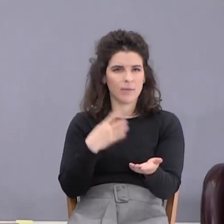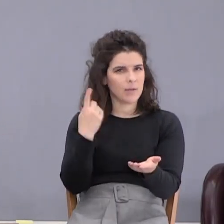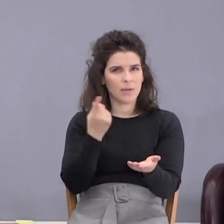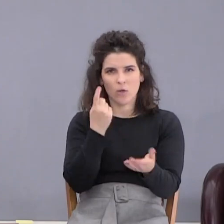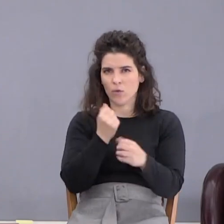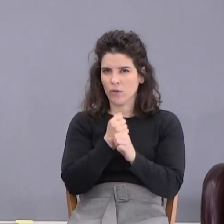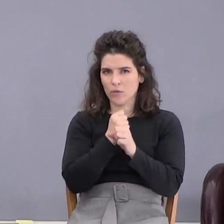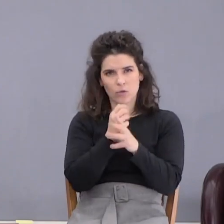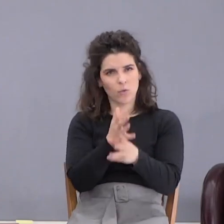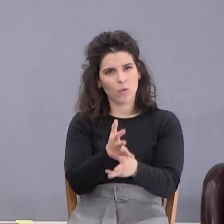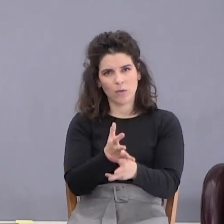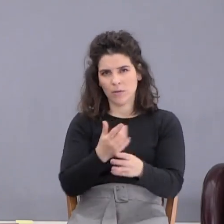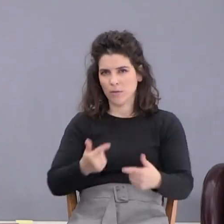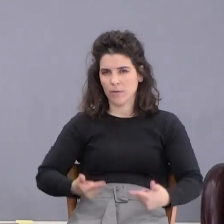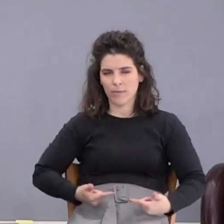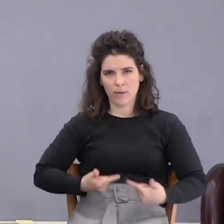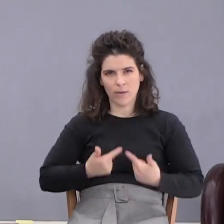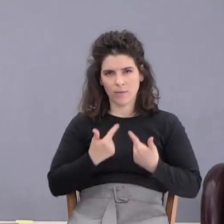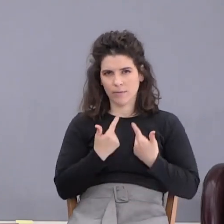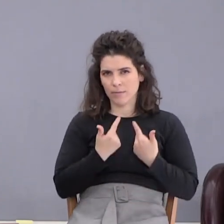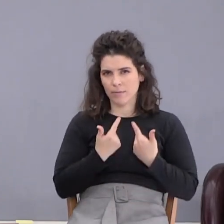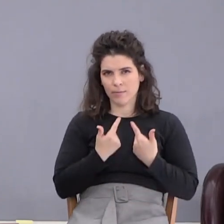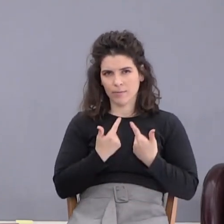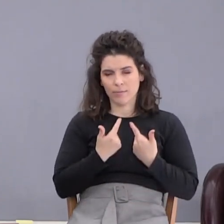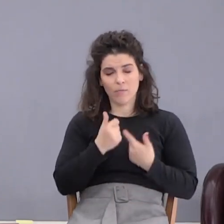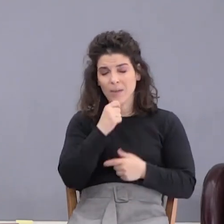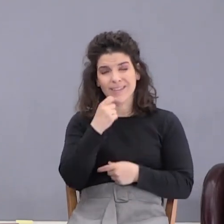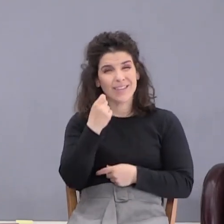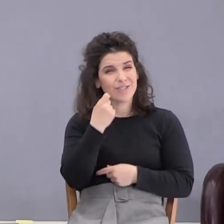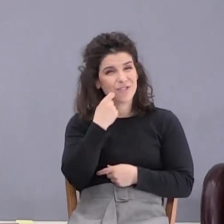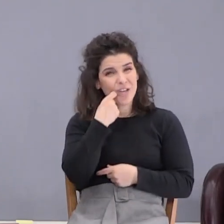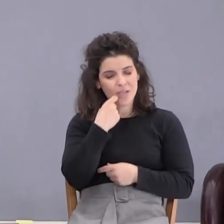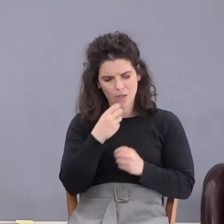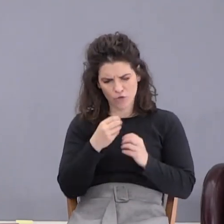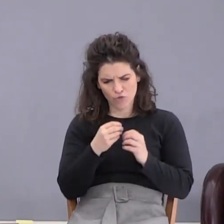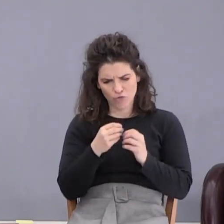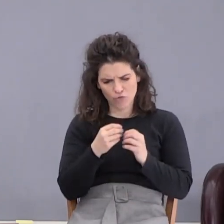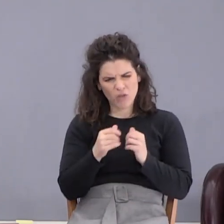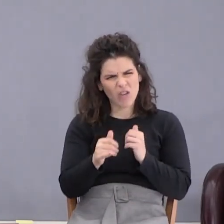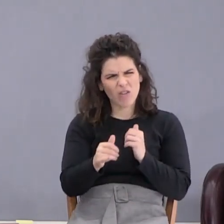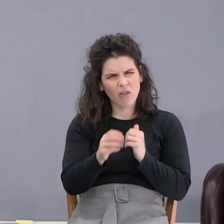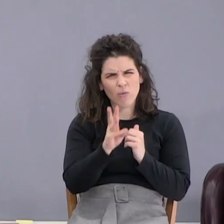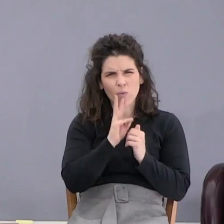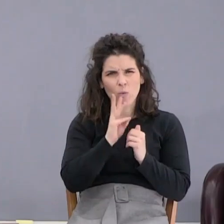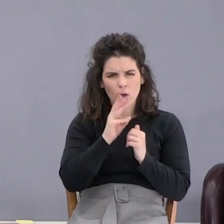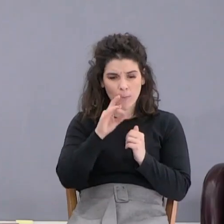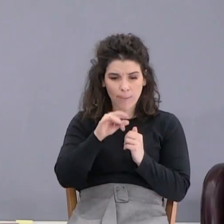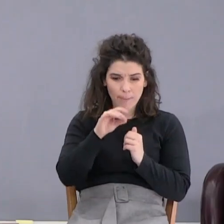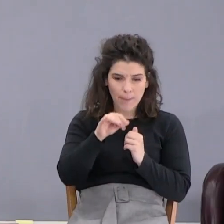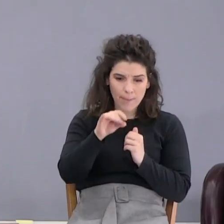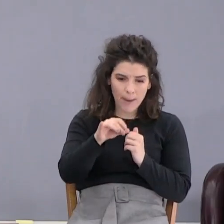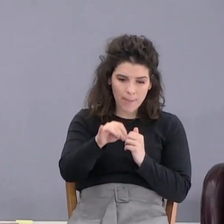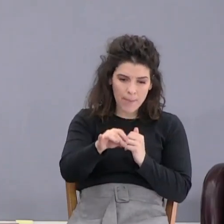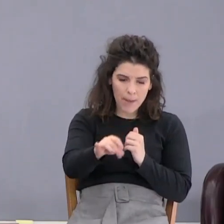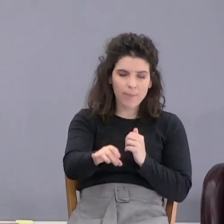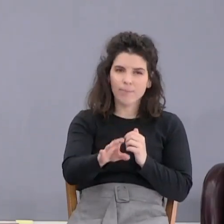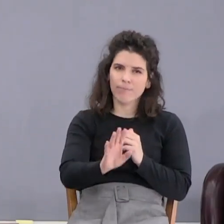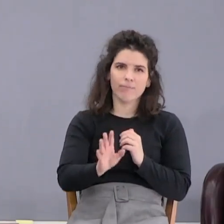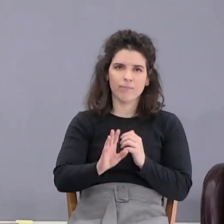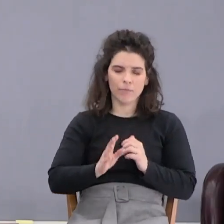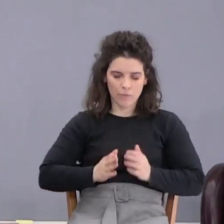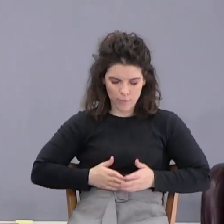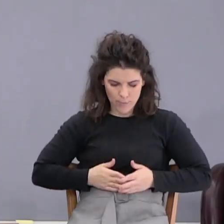only source of life. But it isn't just a trickle. Jesus said, out of thy belly